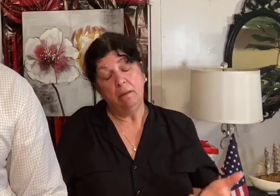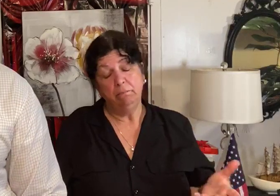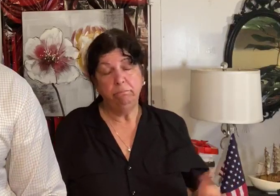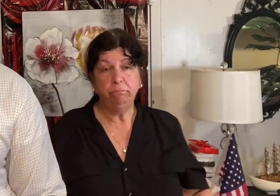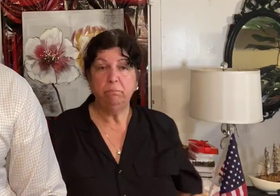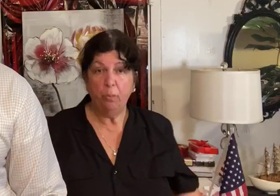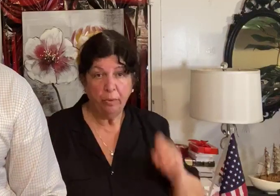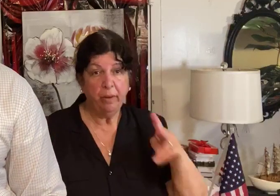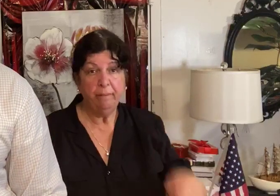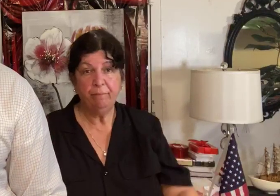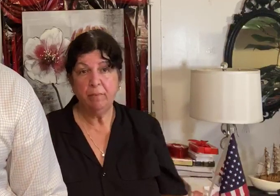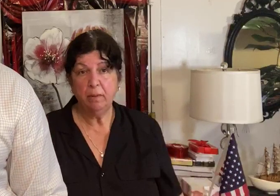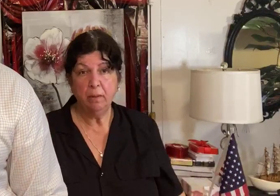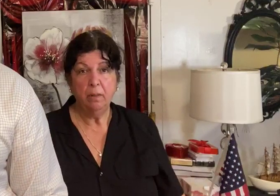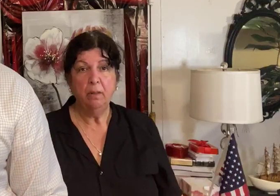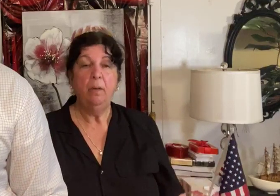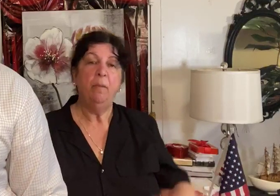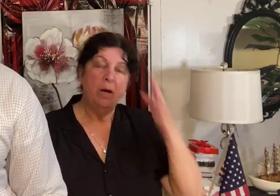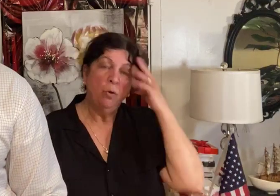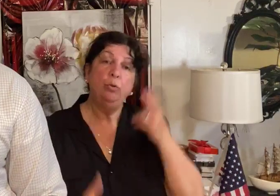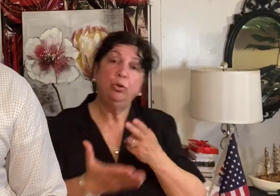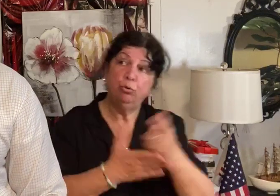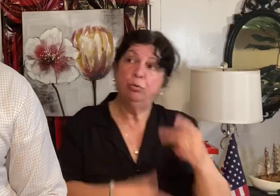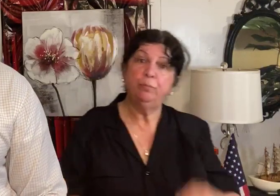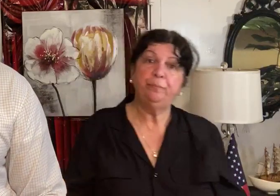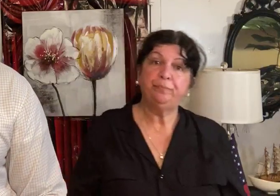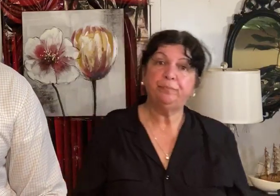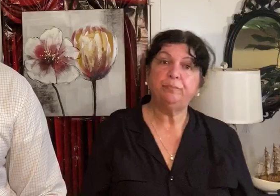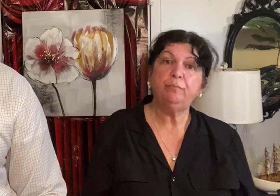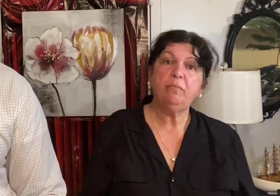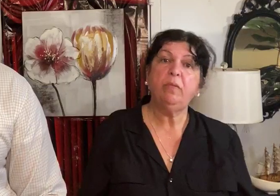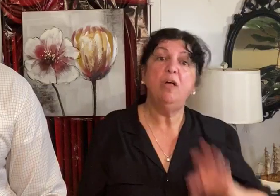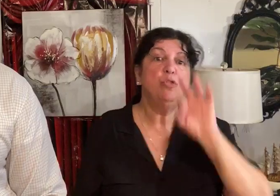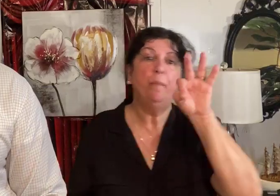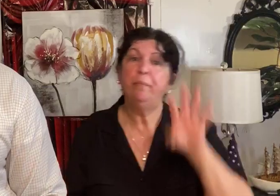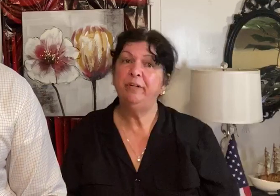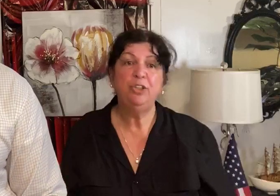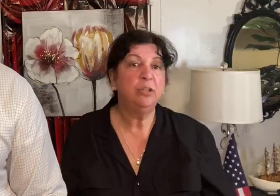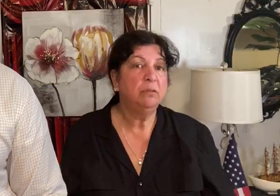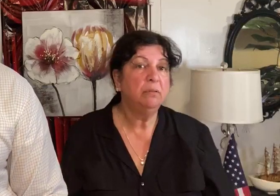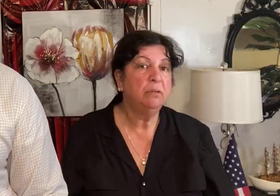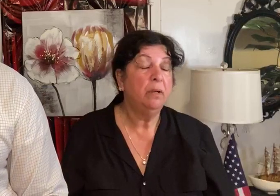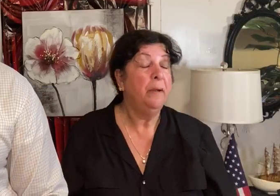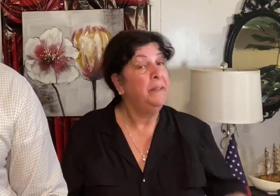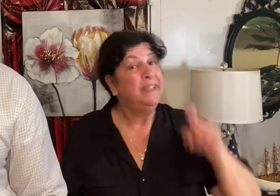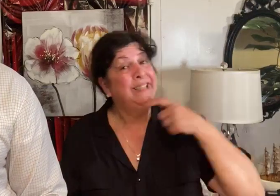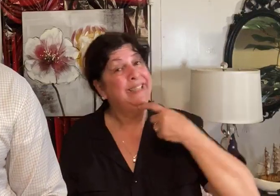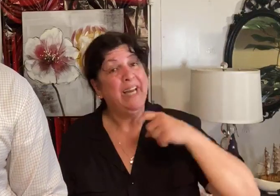over it because I know it's true. And the preacher can't say it. Who can?